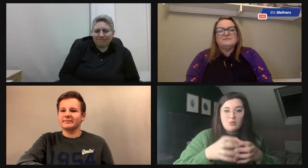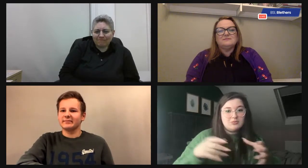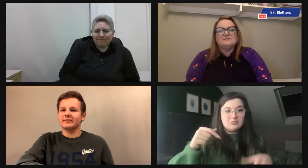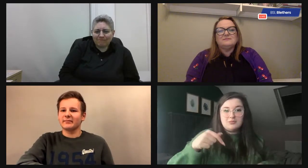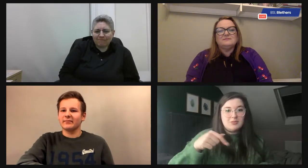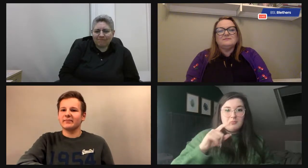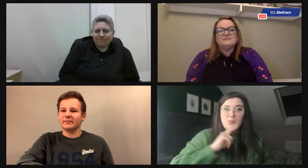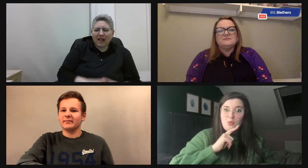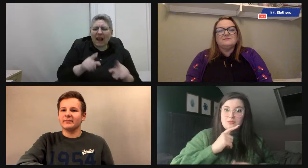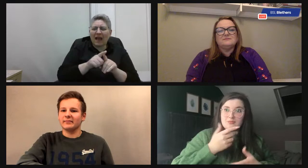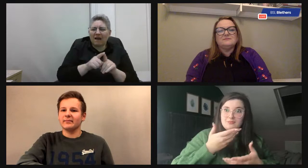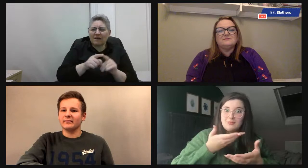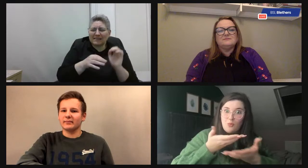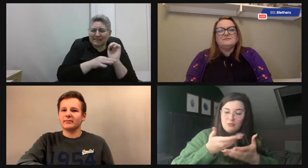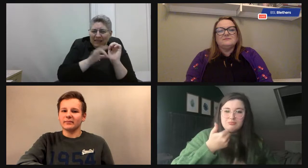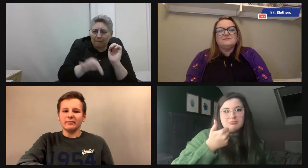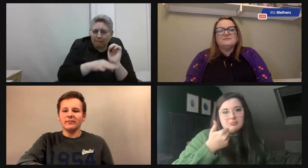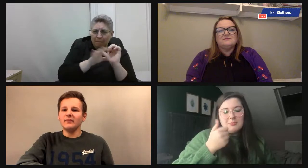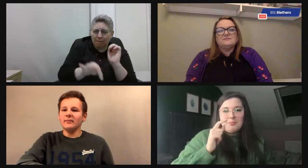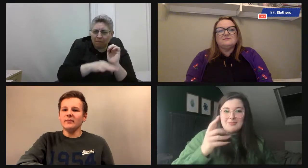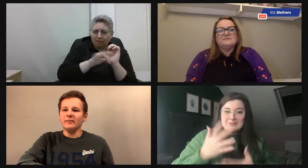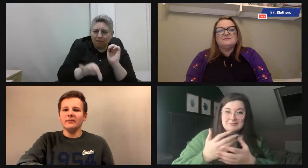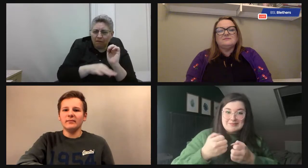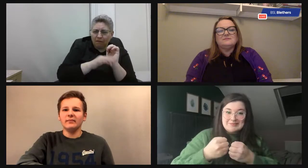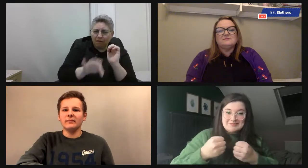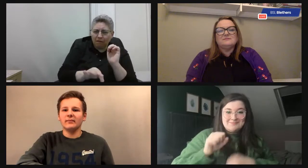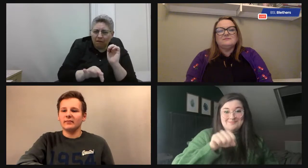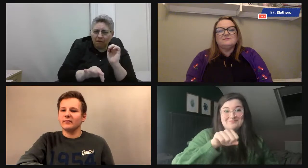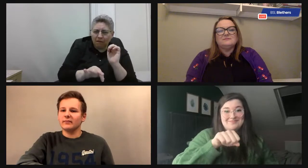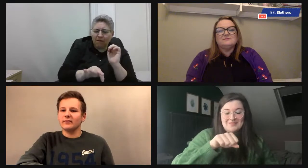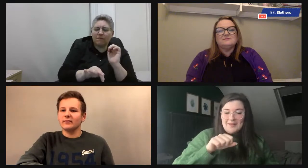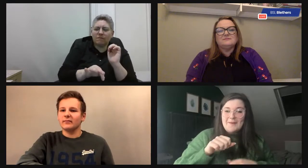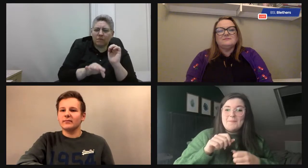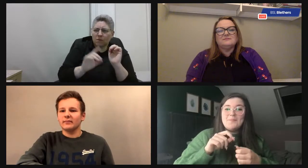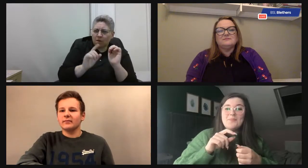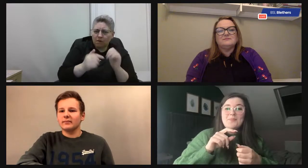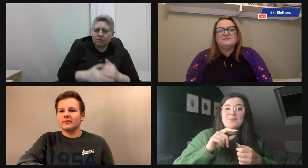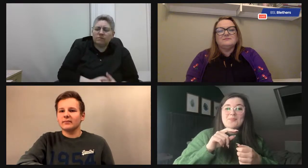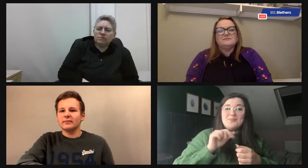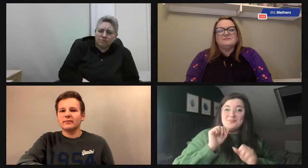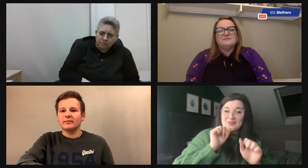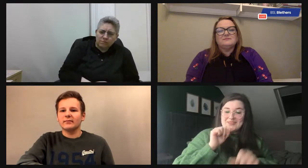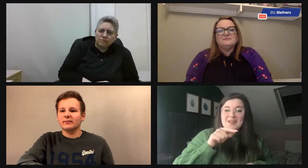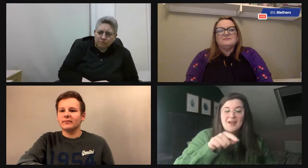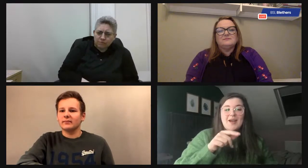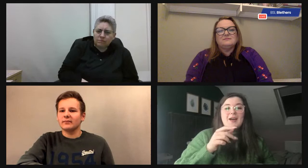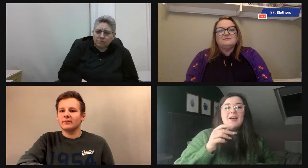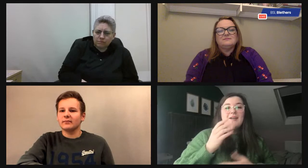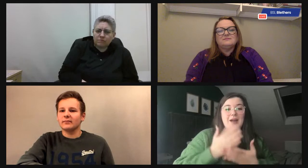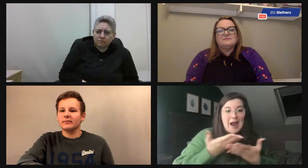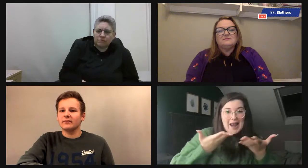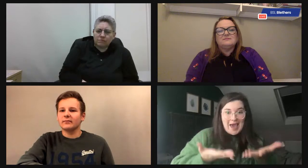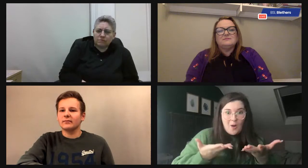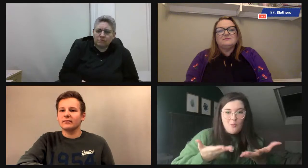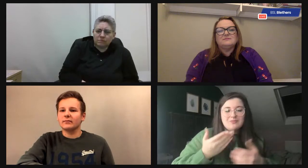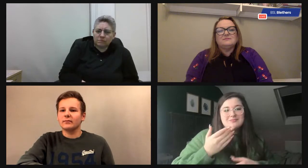breathing techniques as well, and I'm sure other people, more Tip, counsellors, yeah. yeah, okay.